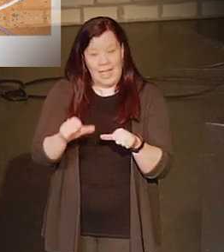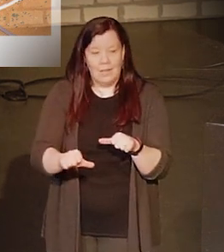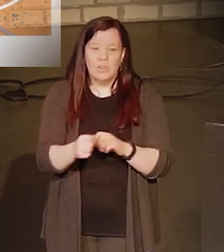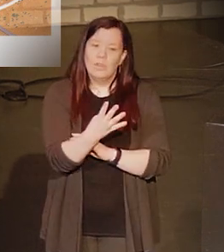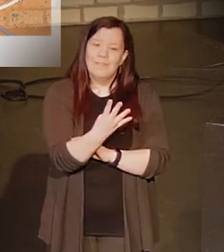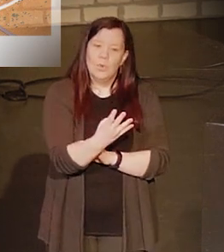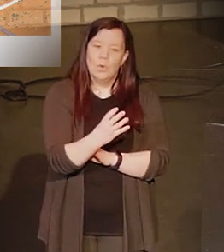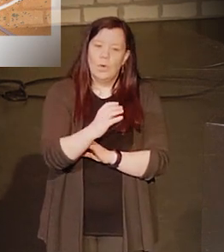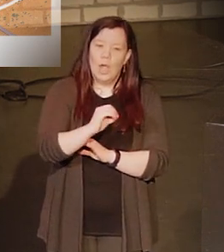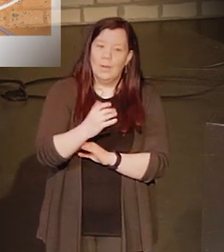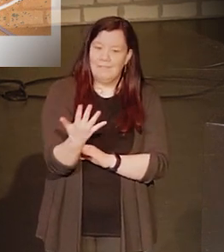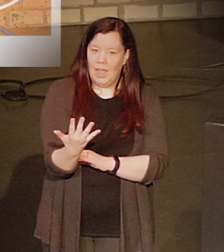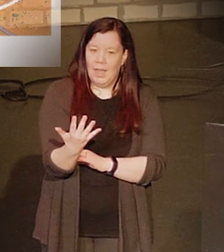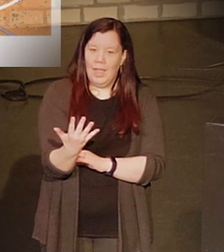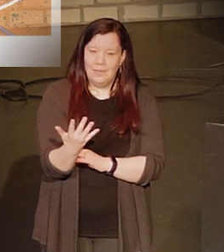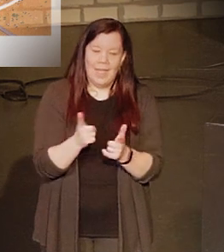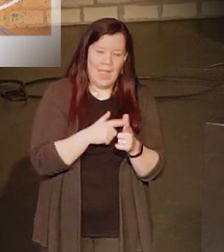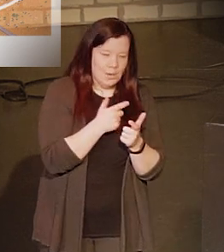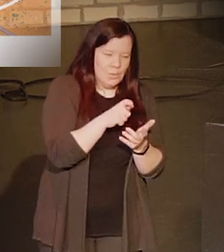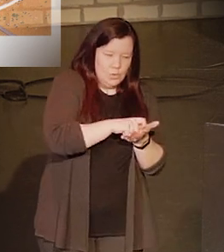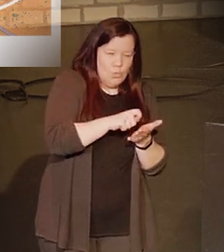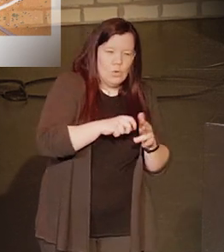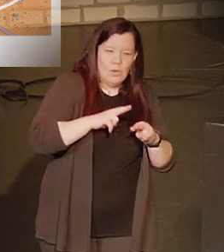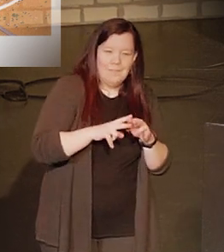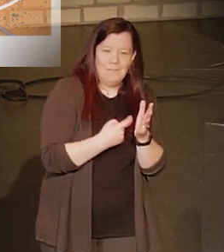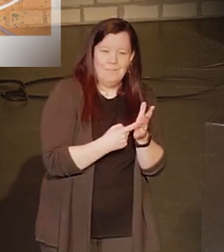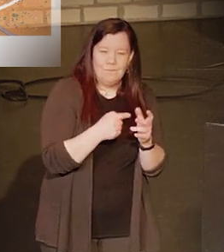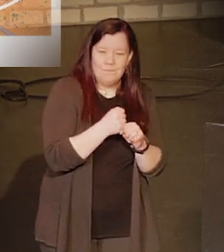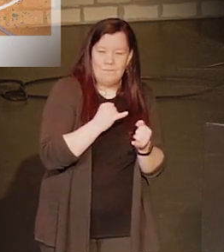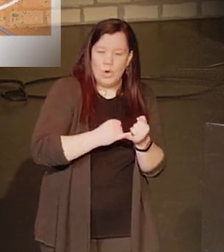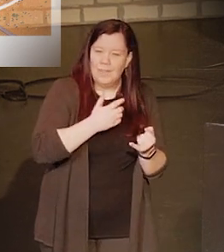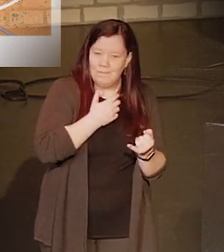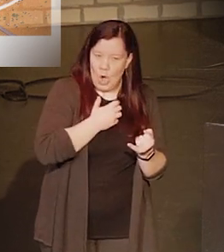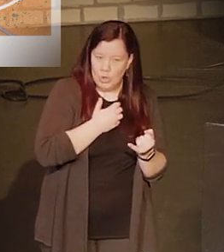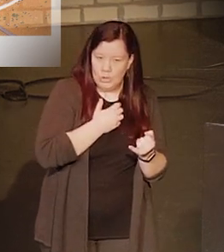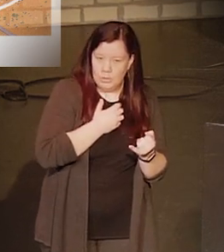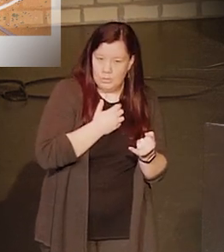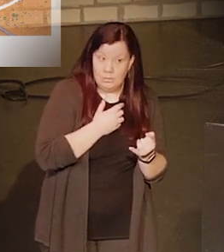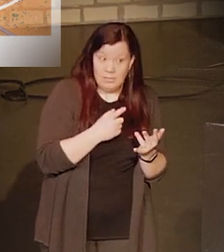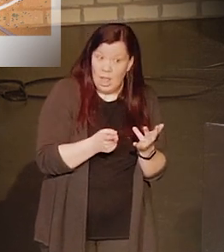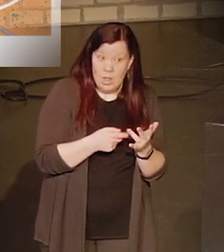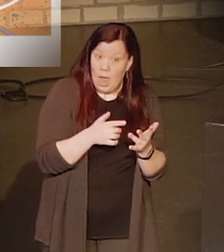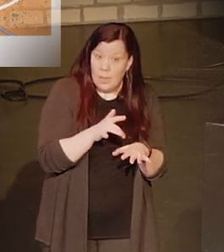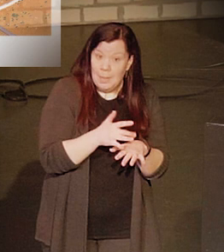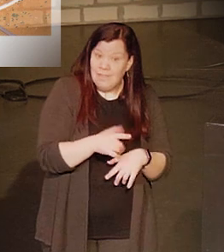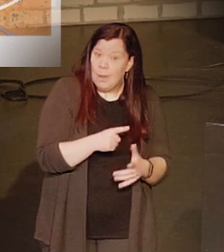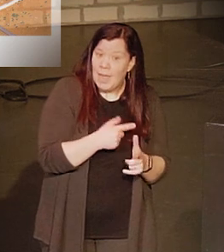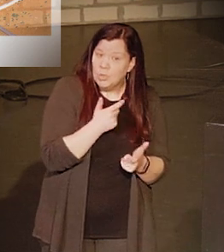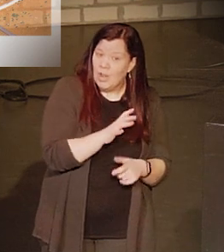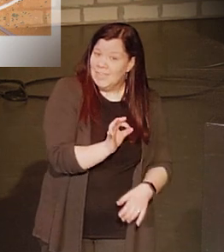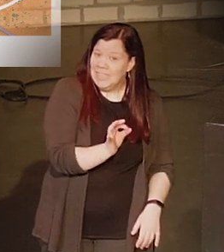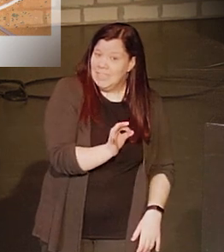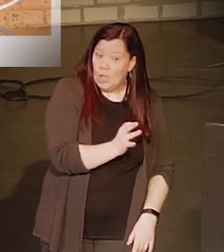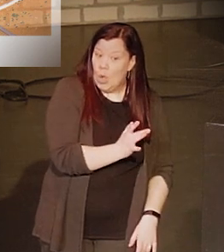405, which is when Aristophanes wrote Frogs, produced Frogs, we don't have another play from Aristophanes